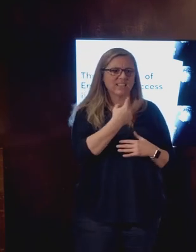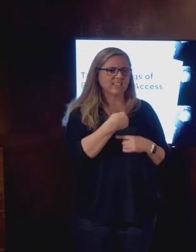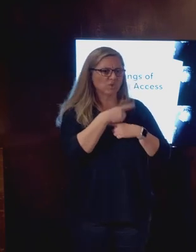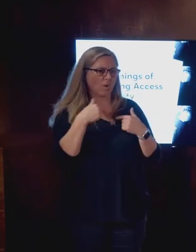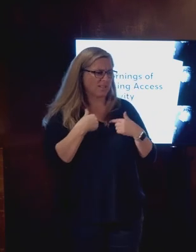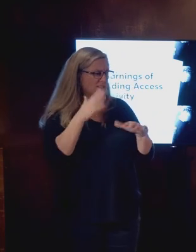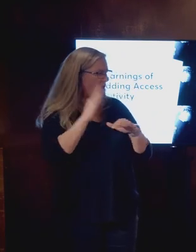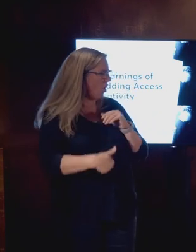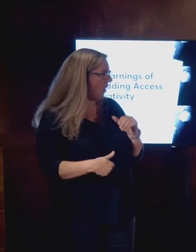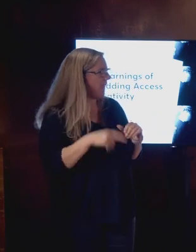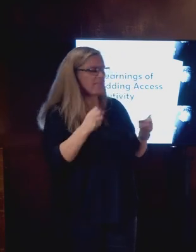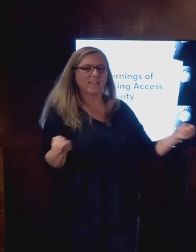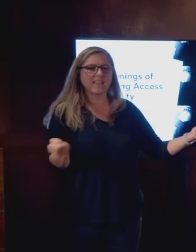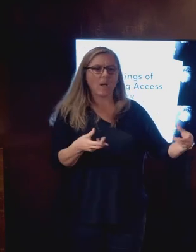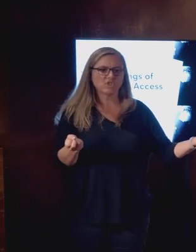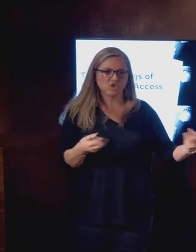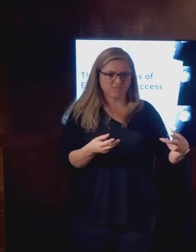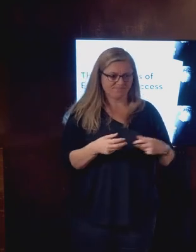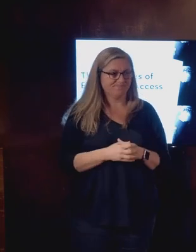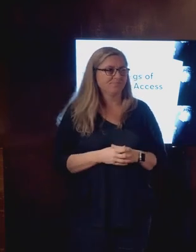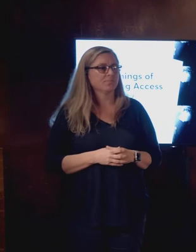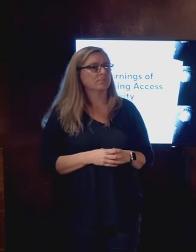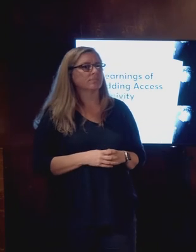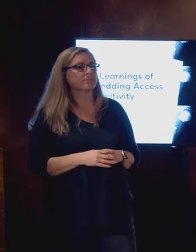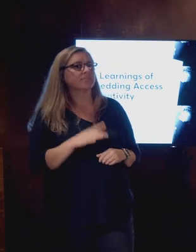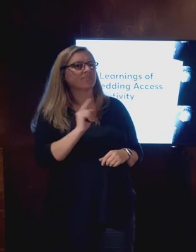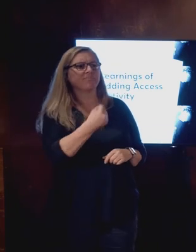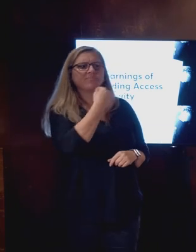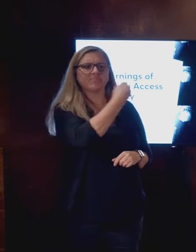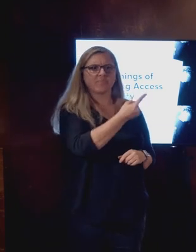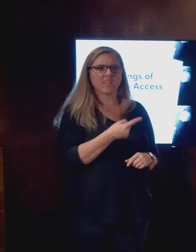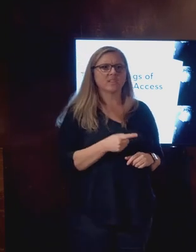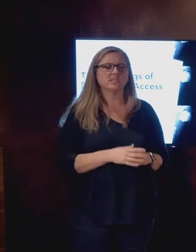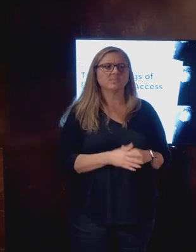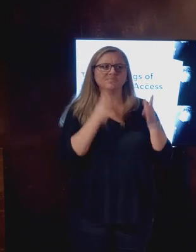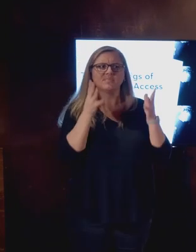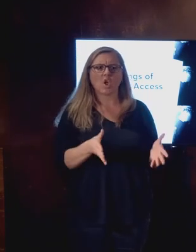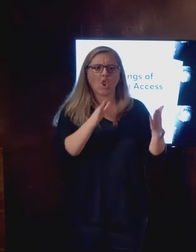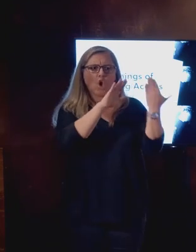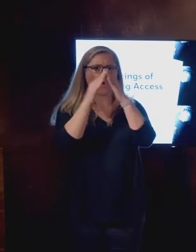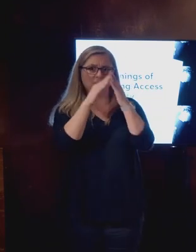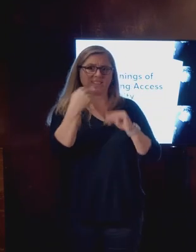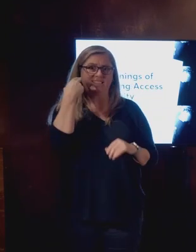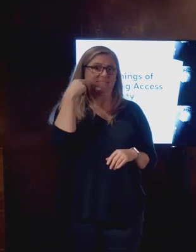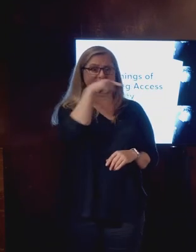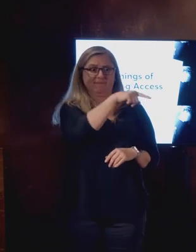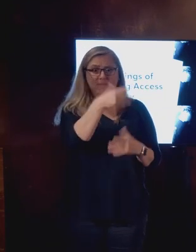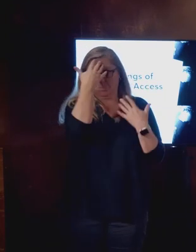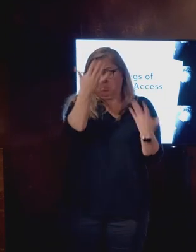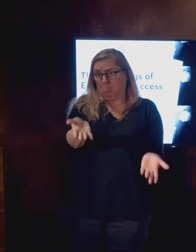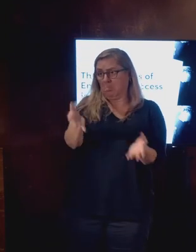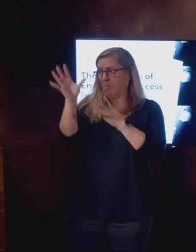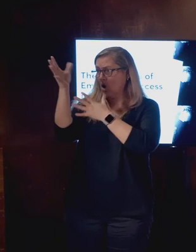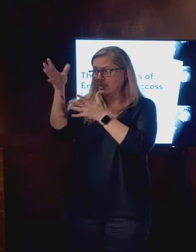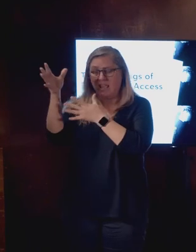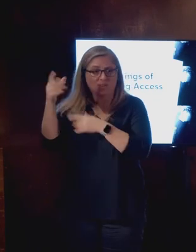having captions as well, it was because she said quite a lot of the community don't know Auslan because they go